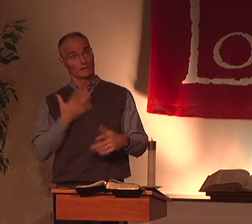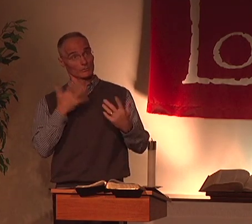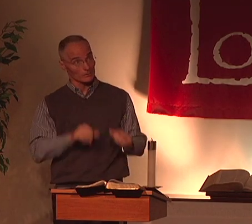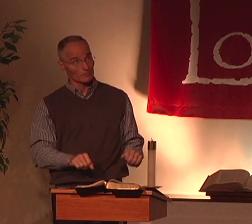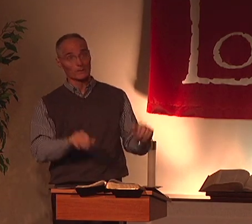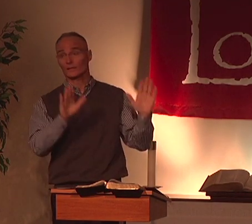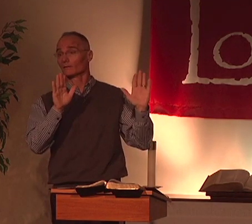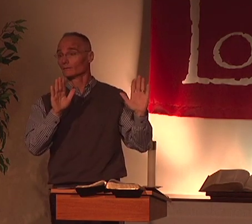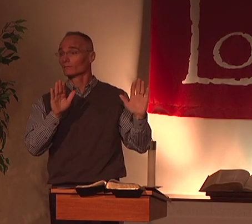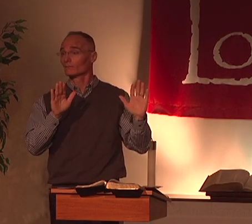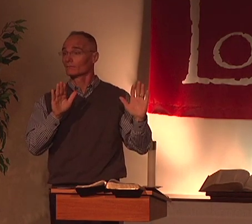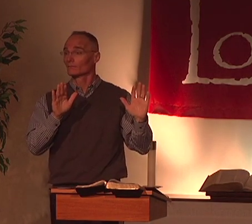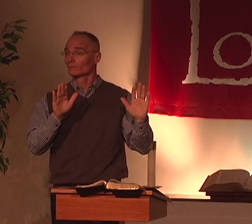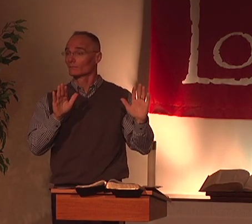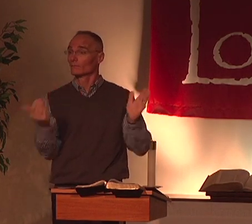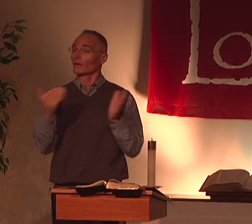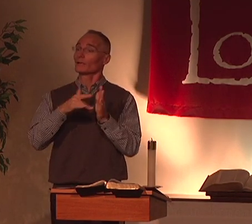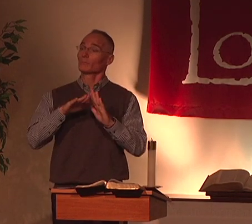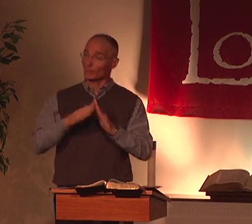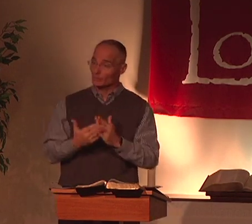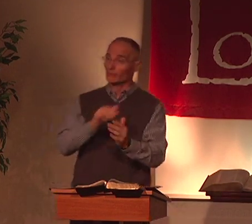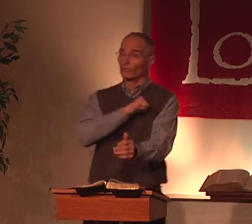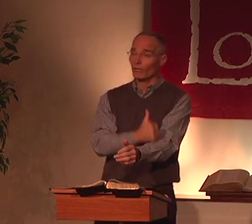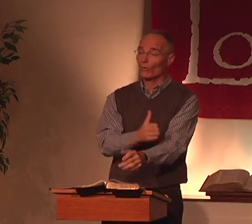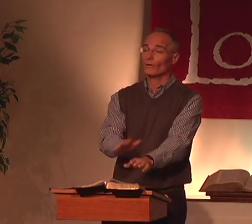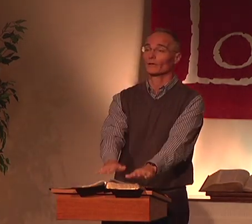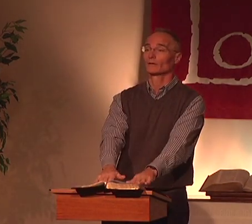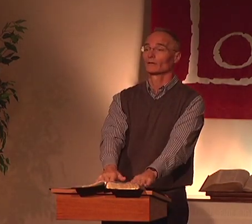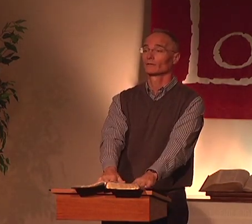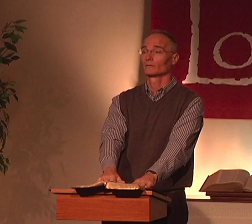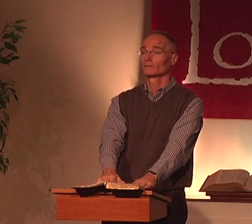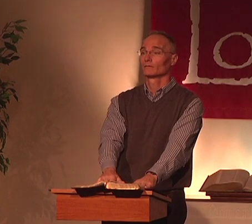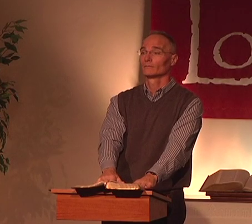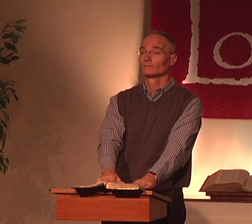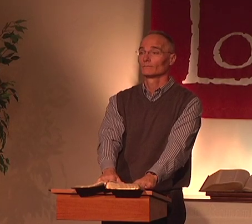Am I willing to submit Again The bible Is the authority